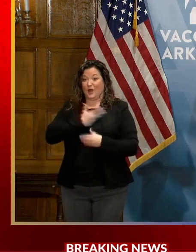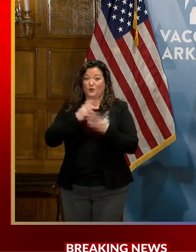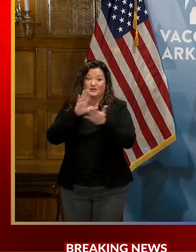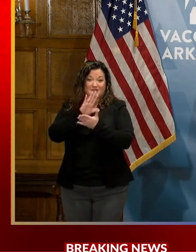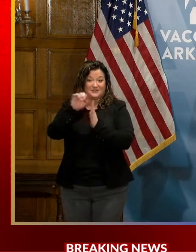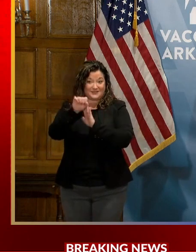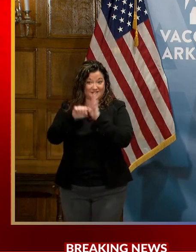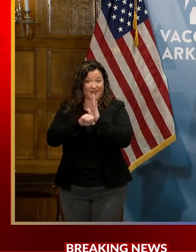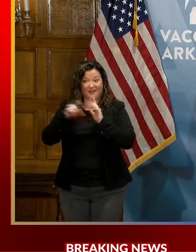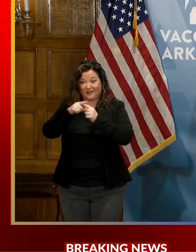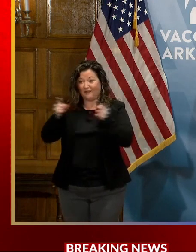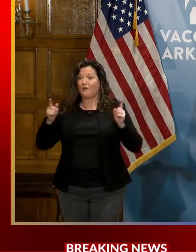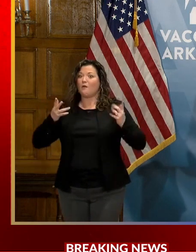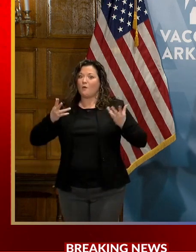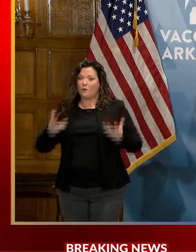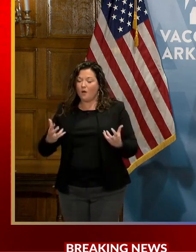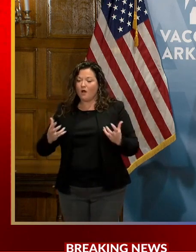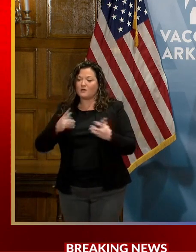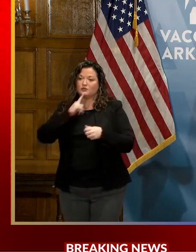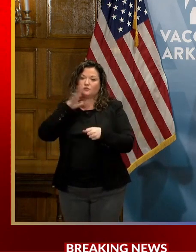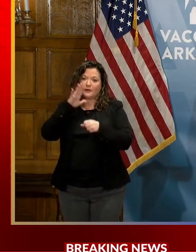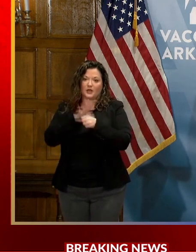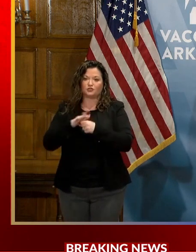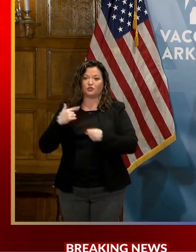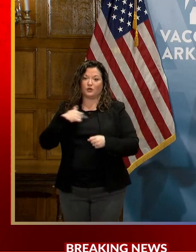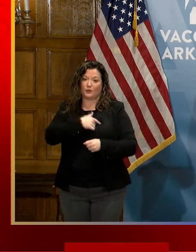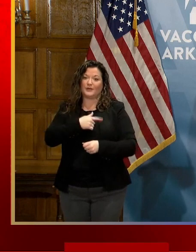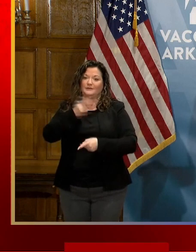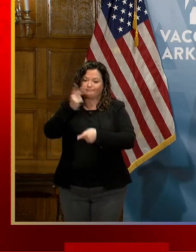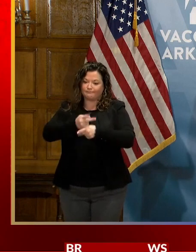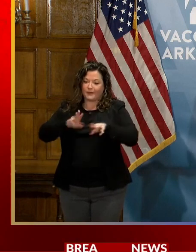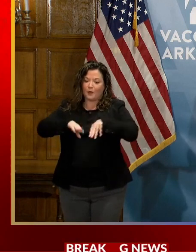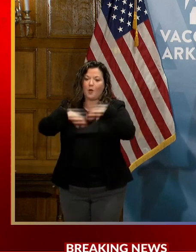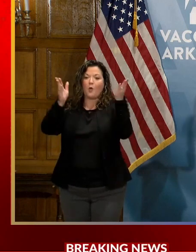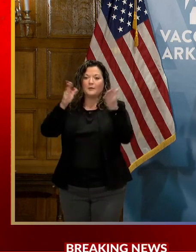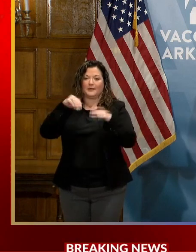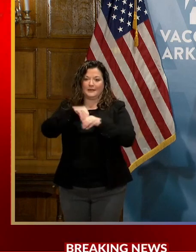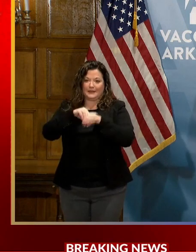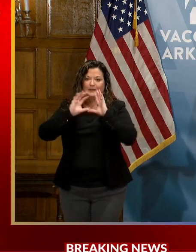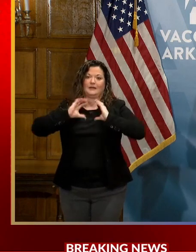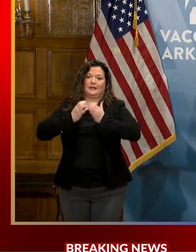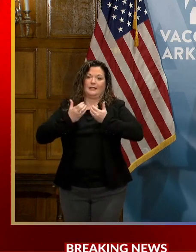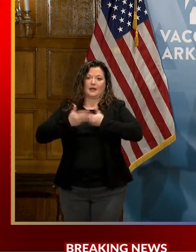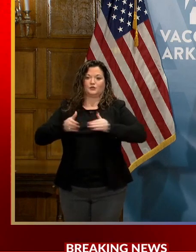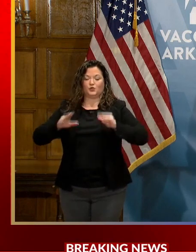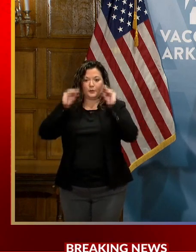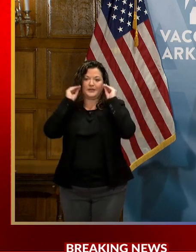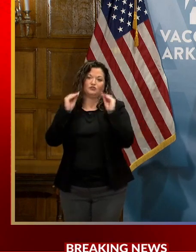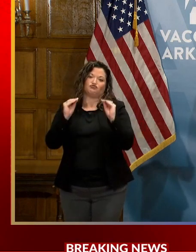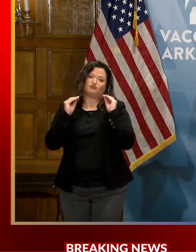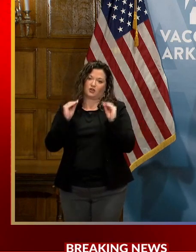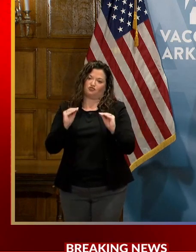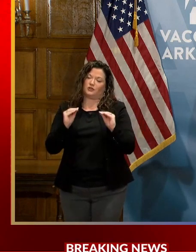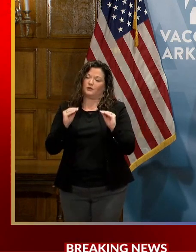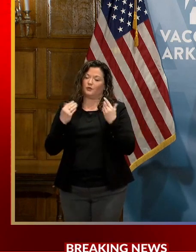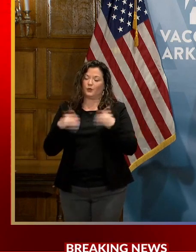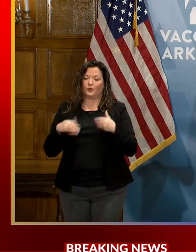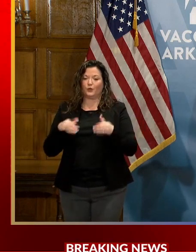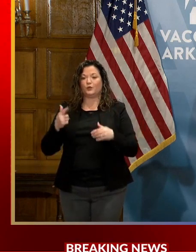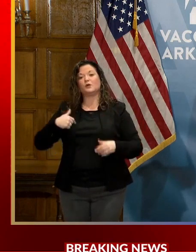make sure that we stay open for in-classroom instruction. We know that